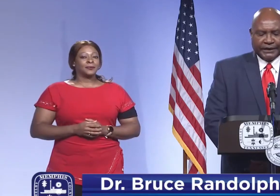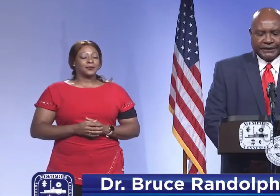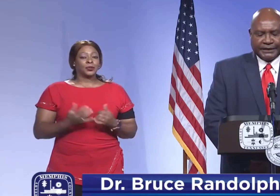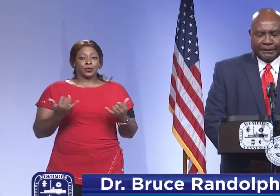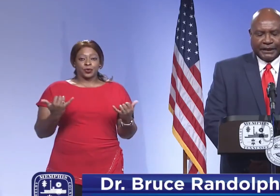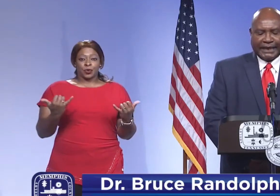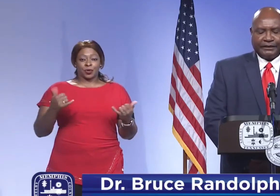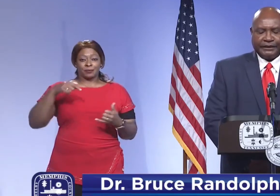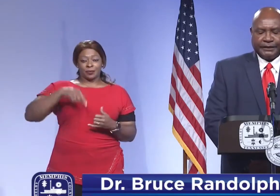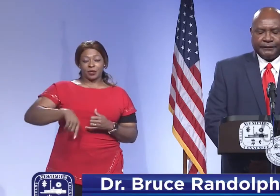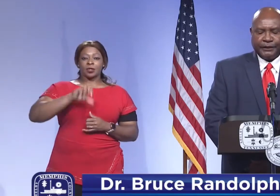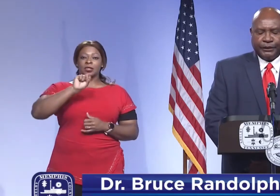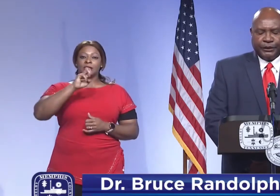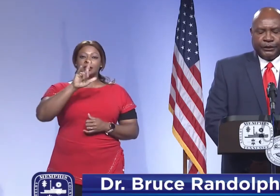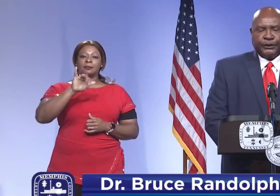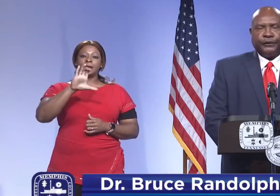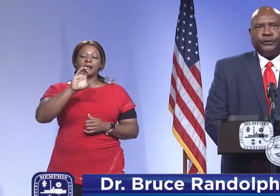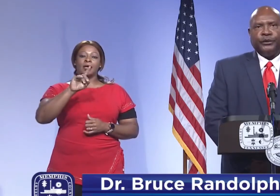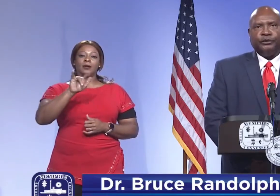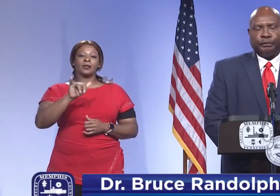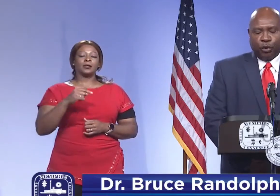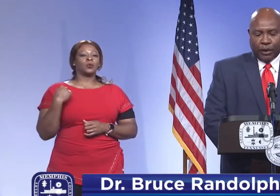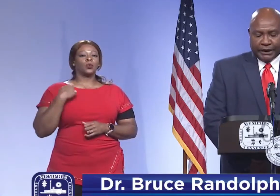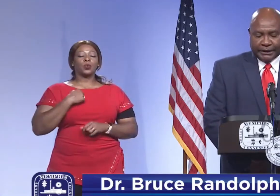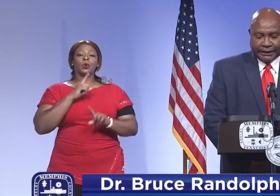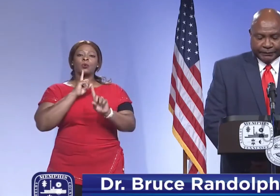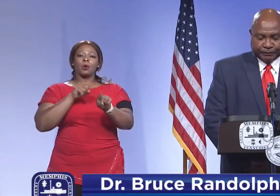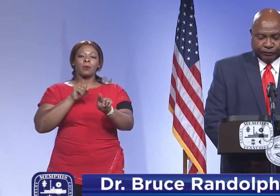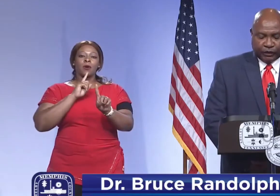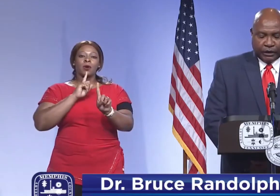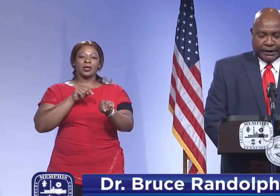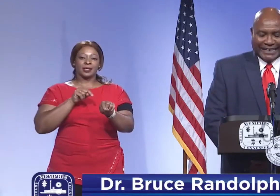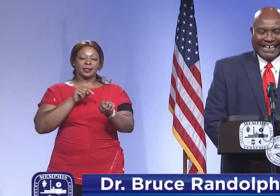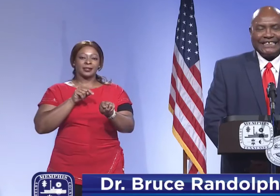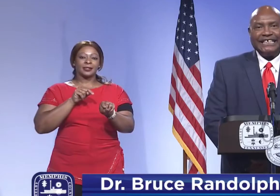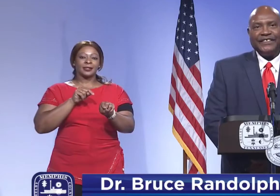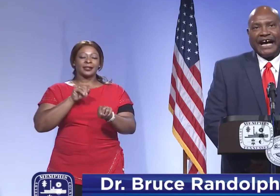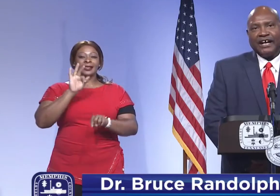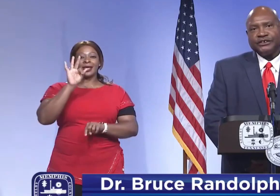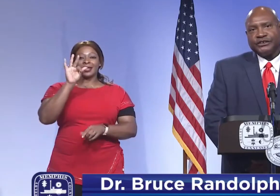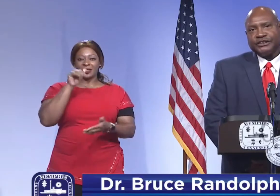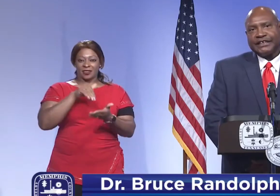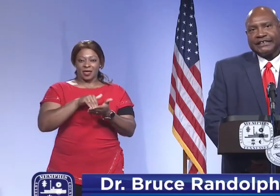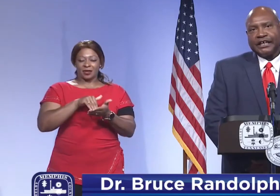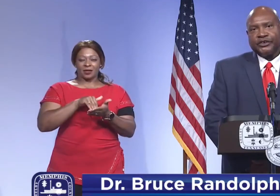Currently in Shelby County, we're reporting